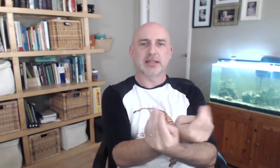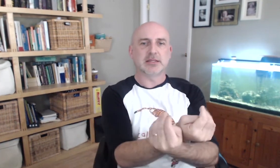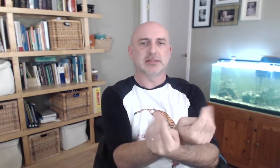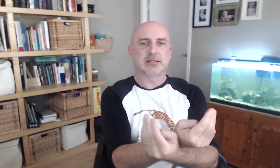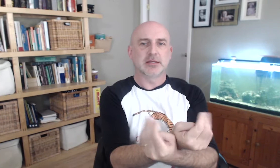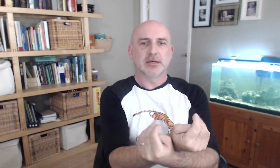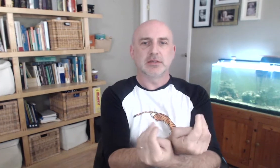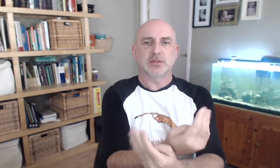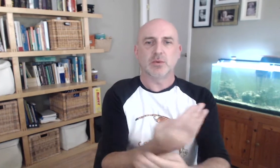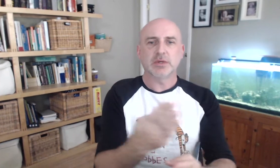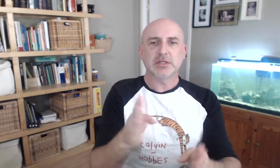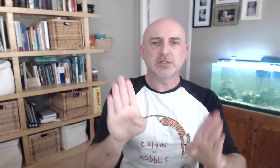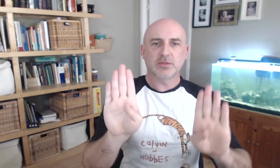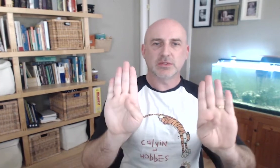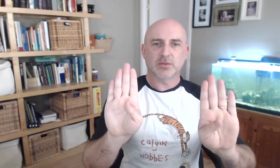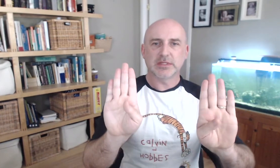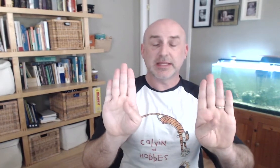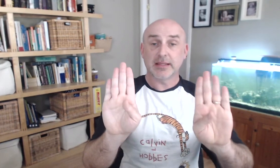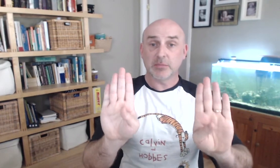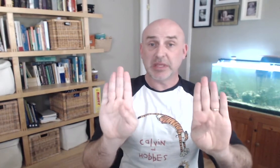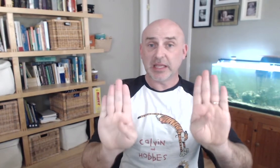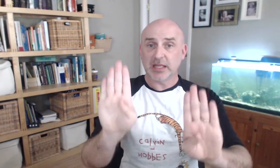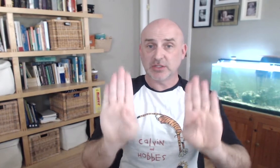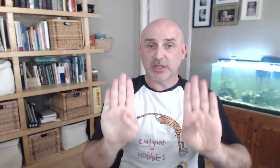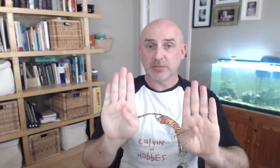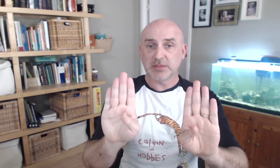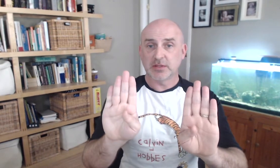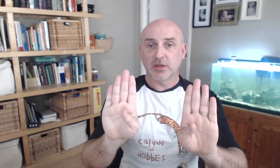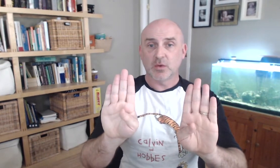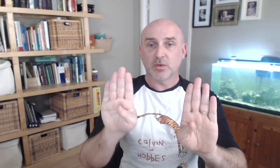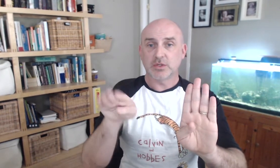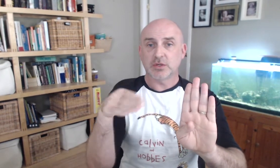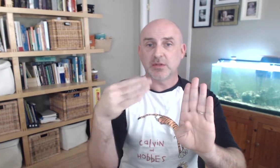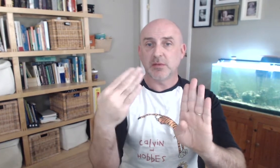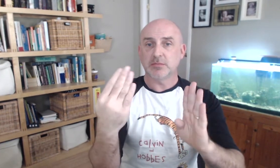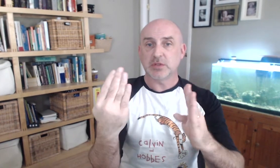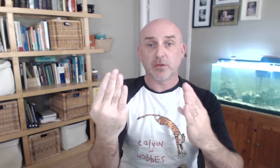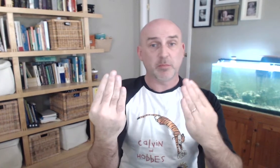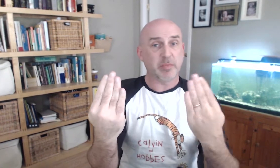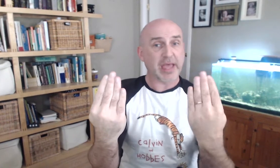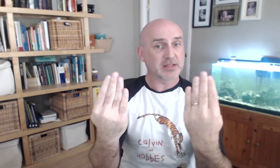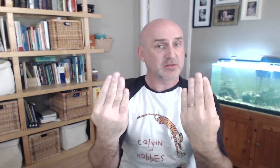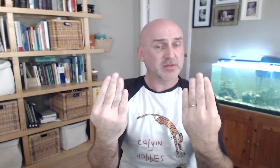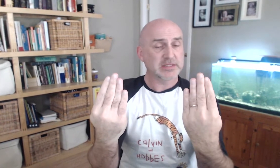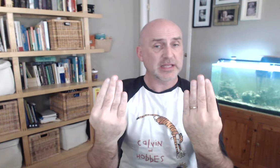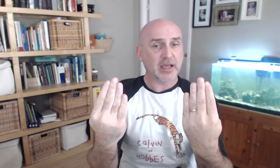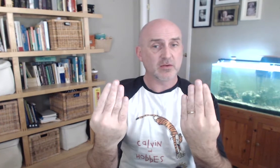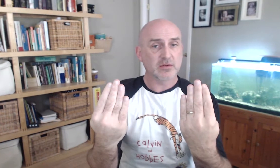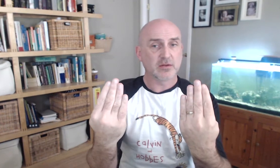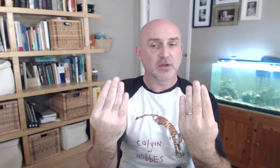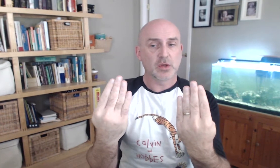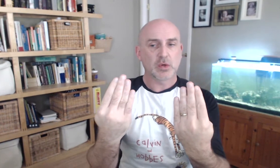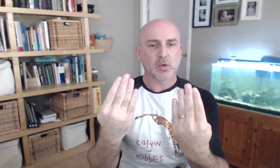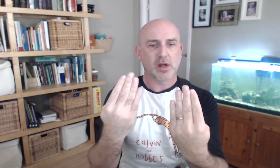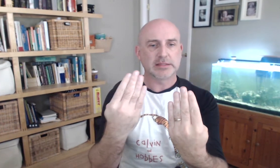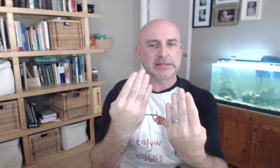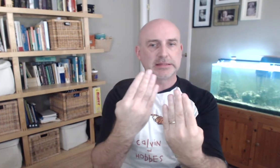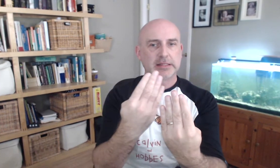this. So what we're going to do is we're going to take the B hand shapes. We're going to turn them so their backs are facing out, cross